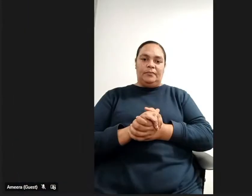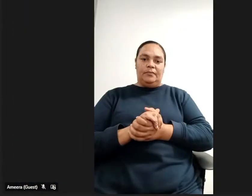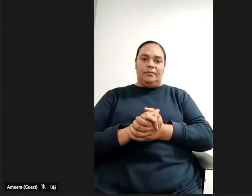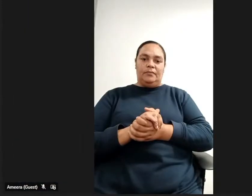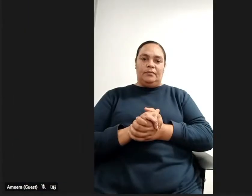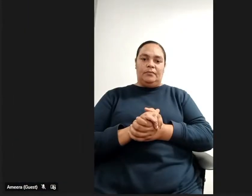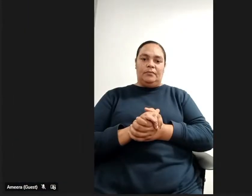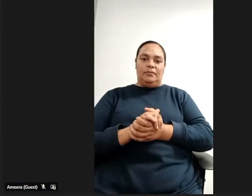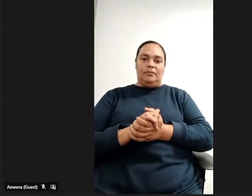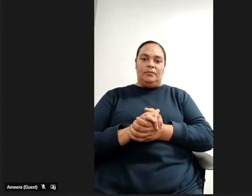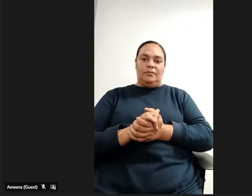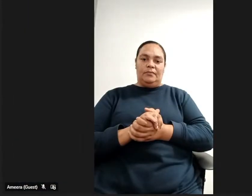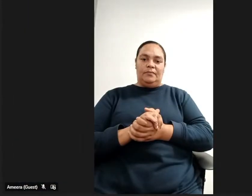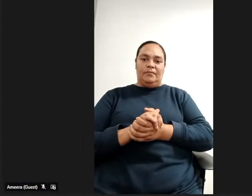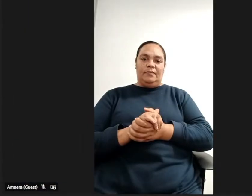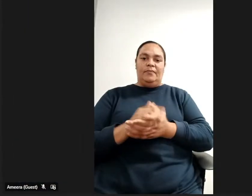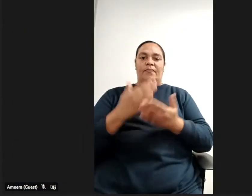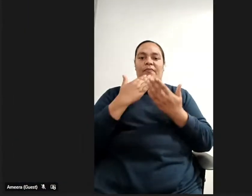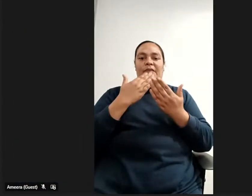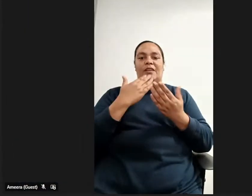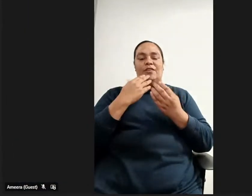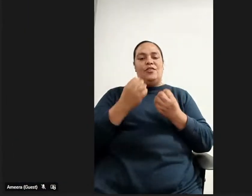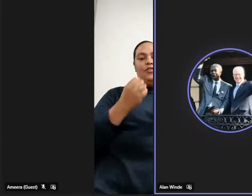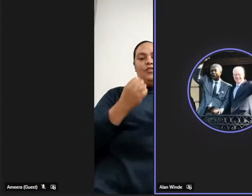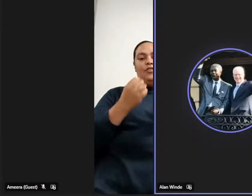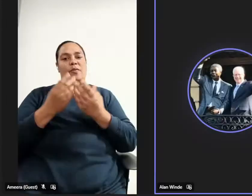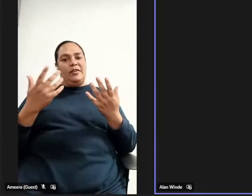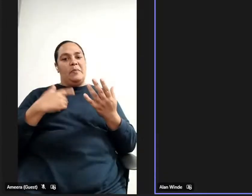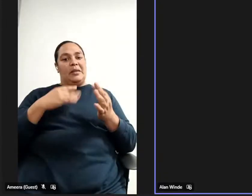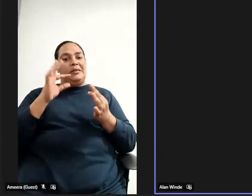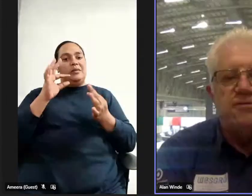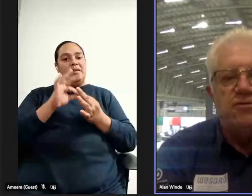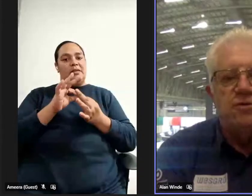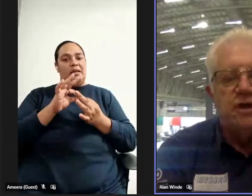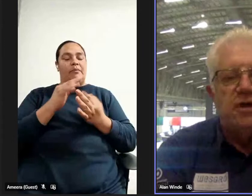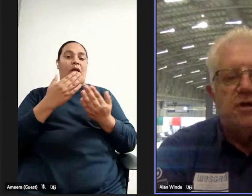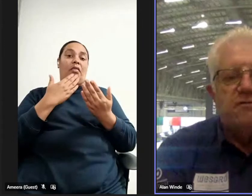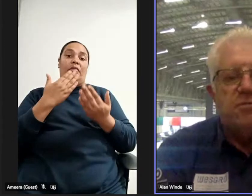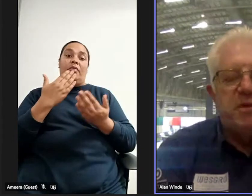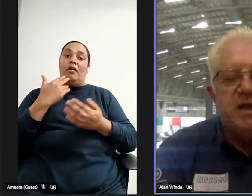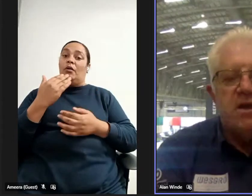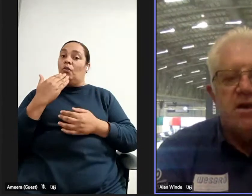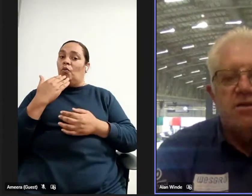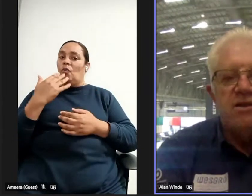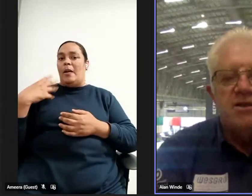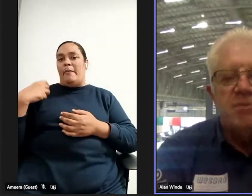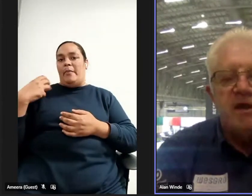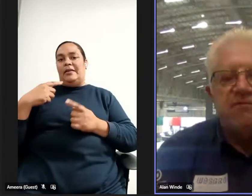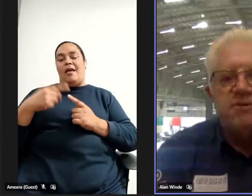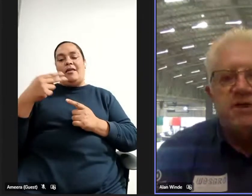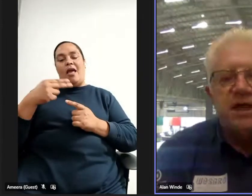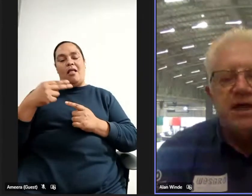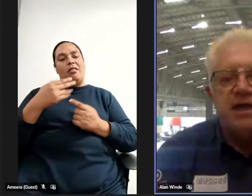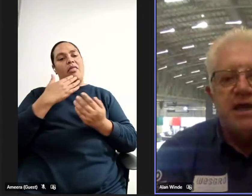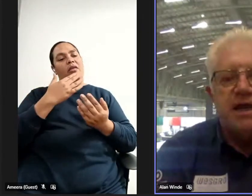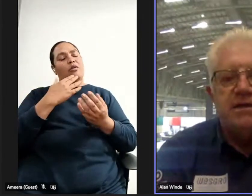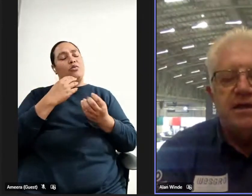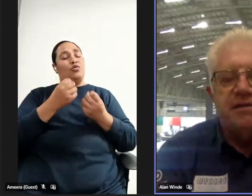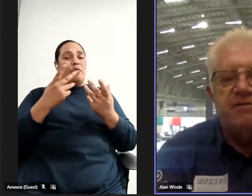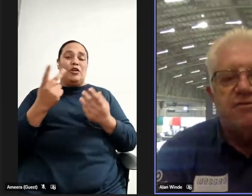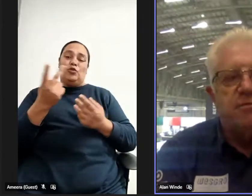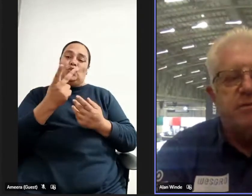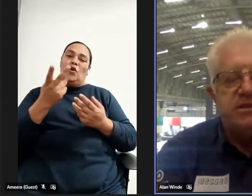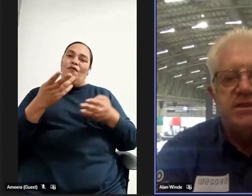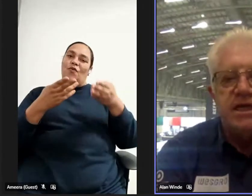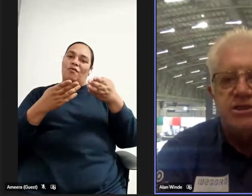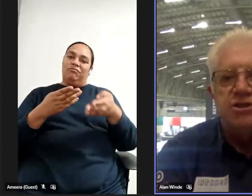Thank you. Thank you very much. Can I specifically thank the Minister and Helen for being on this platform today?